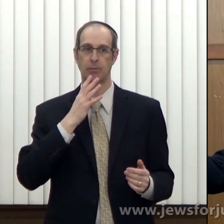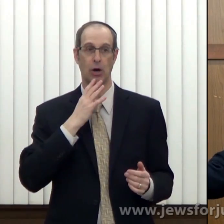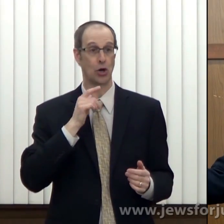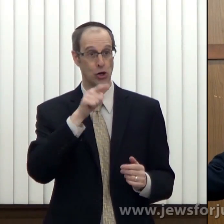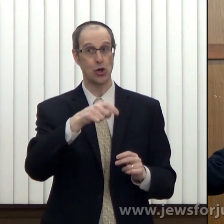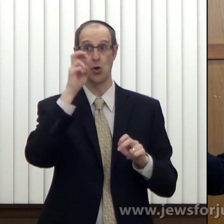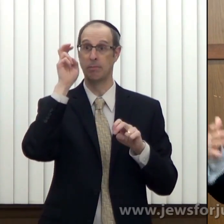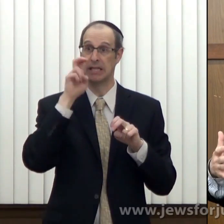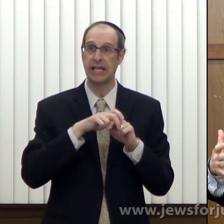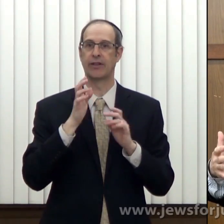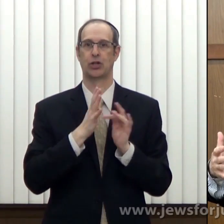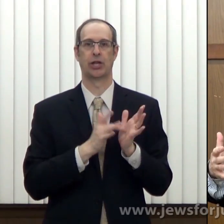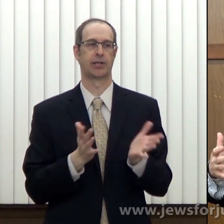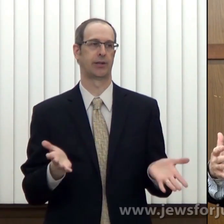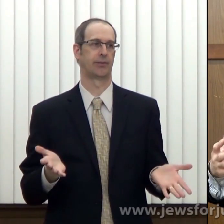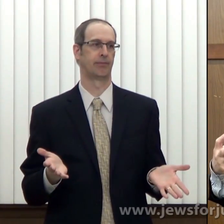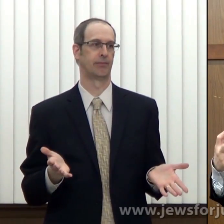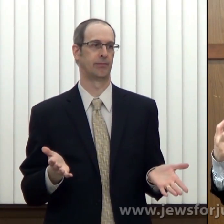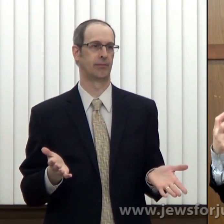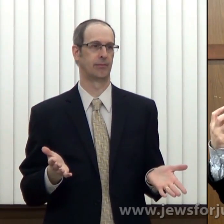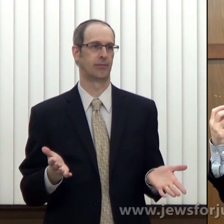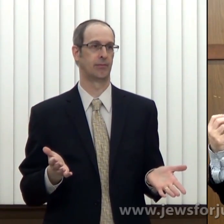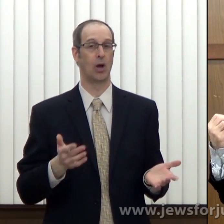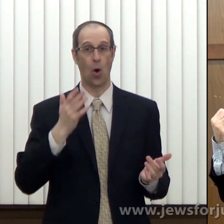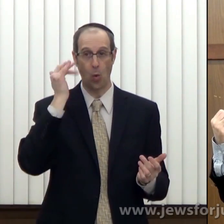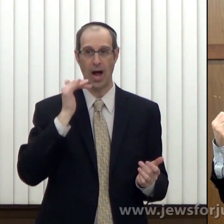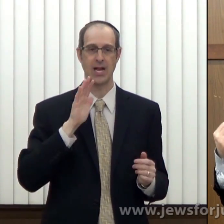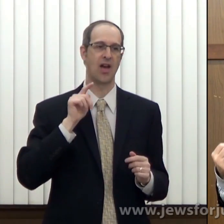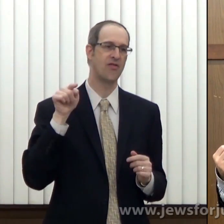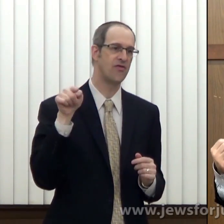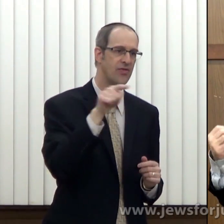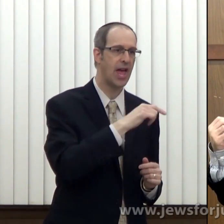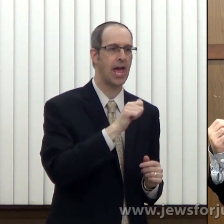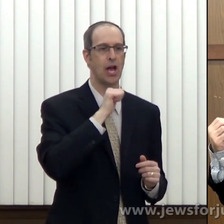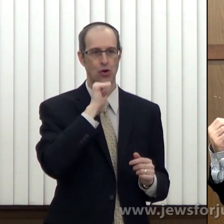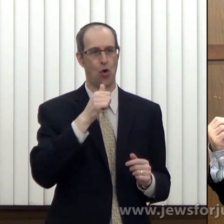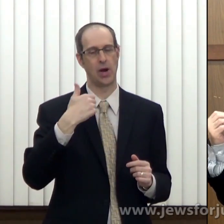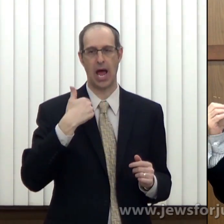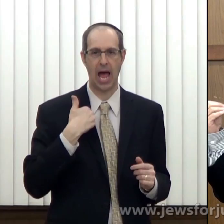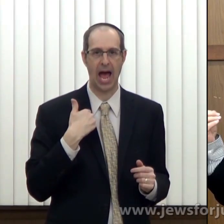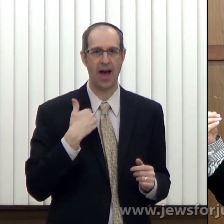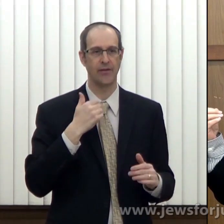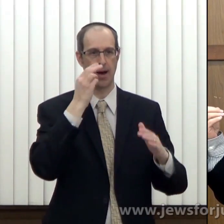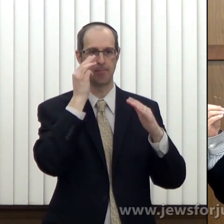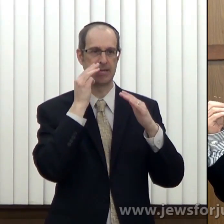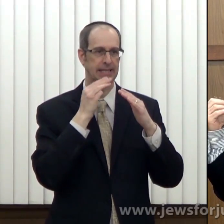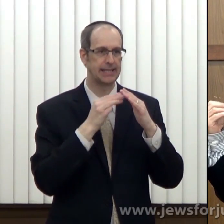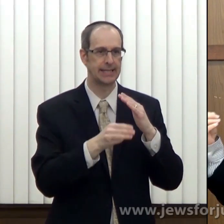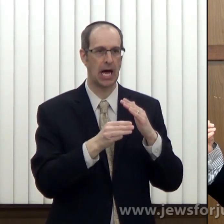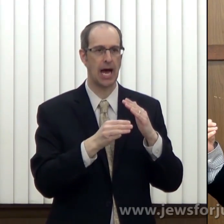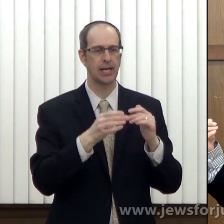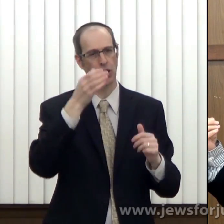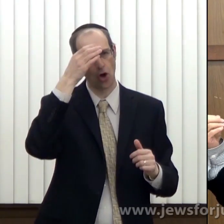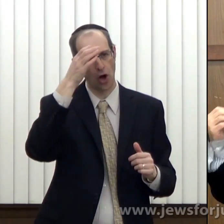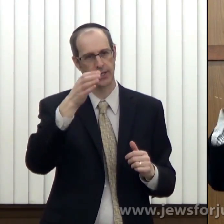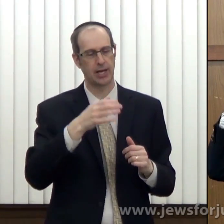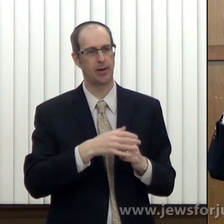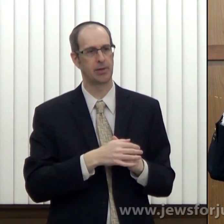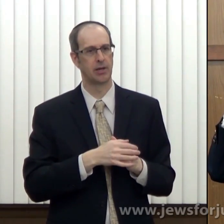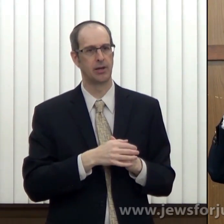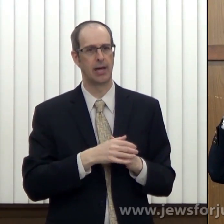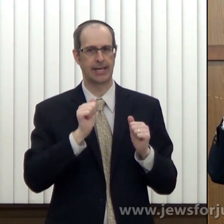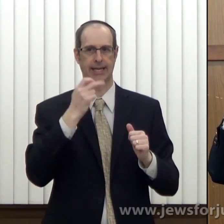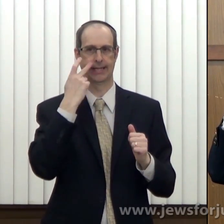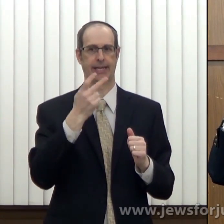you believe in Jesus? Because they don't have a Messiah concept that you